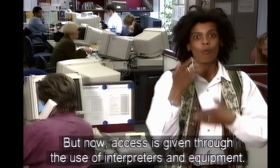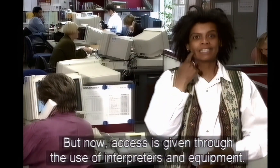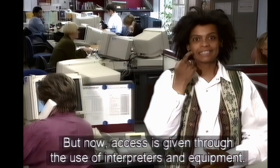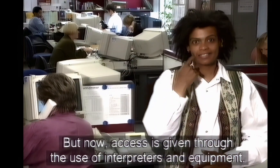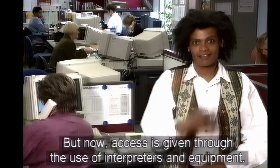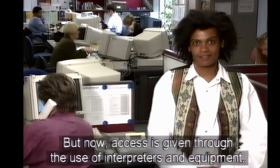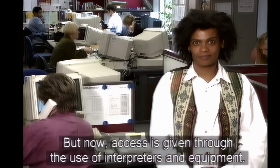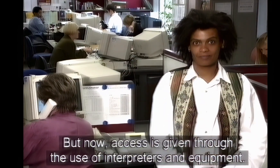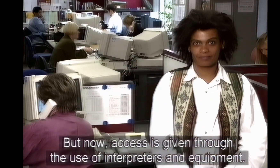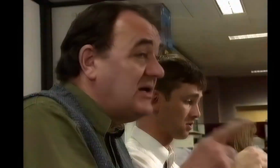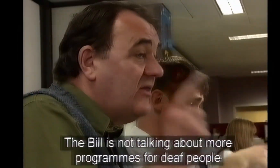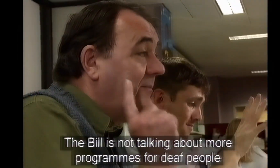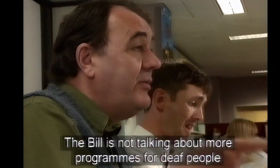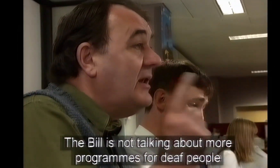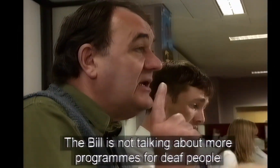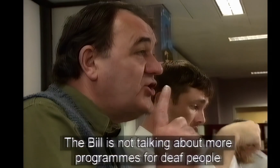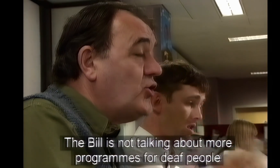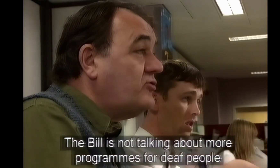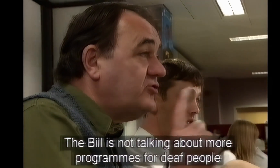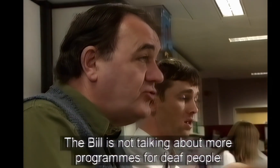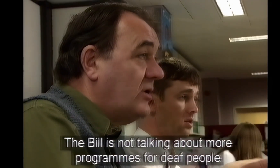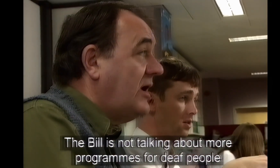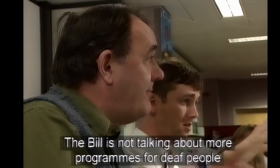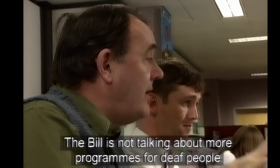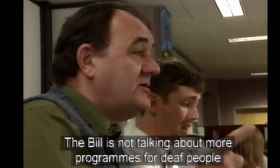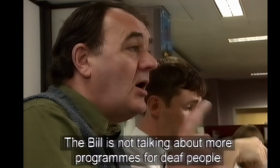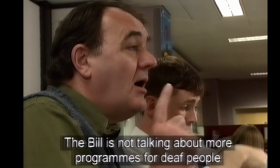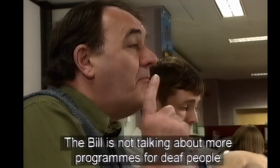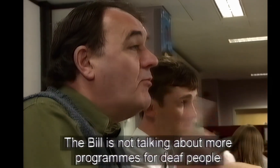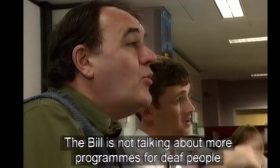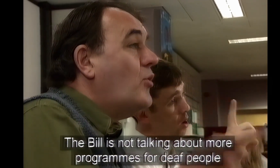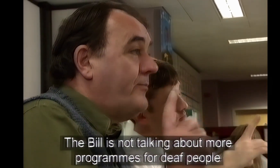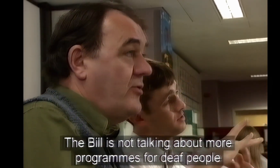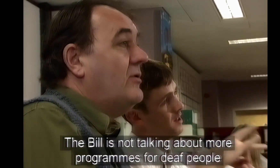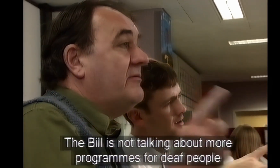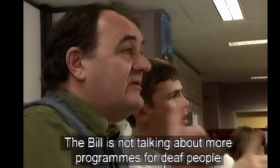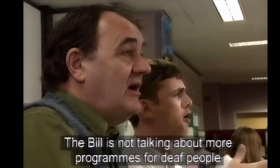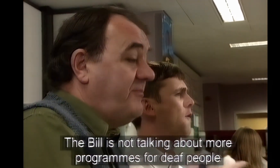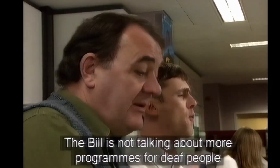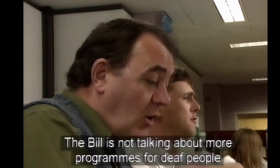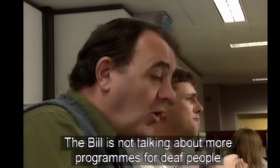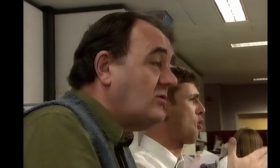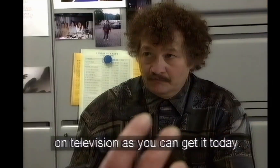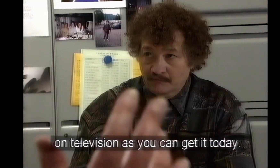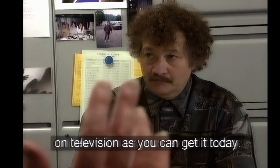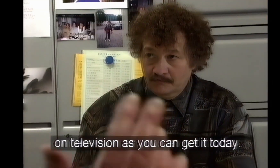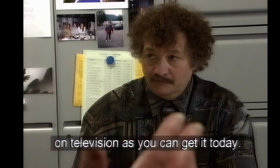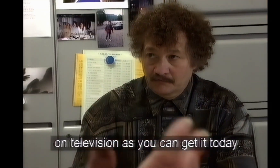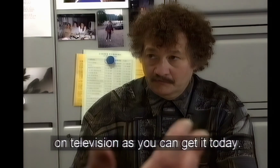easily. The bill is not talking about more programs for deaf people on television as you can